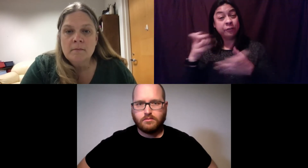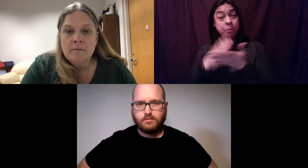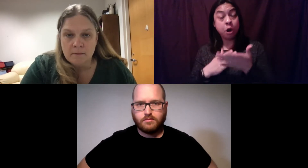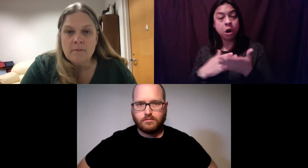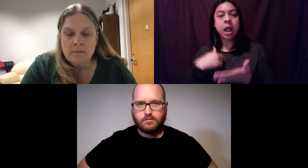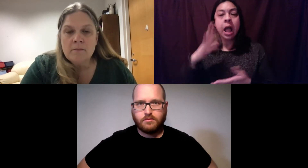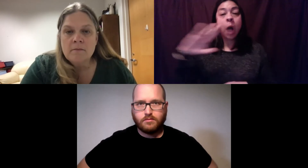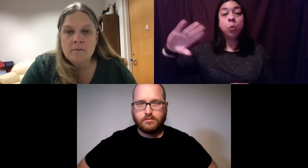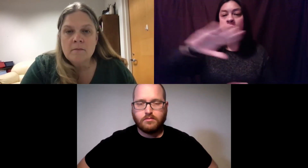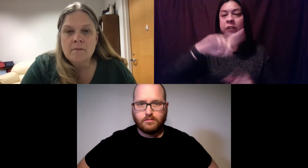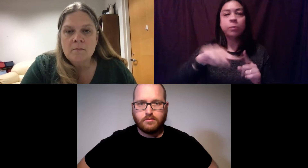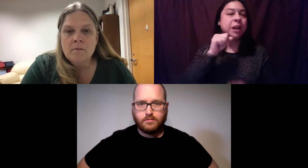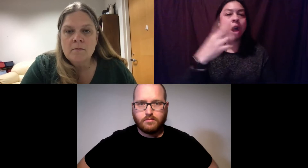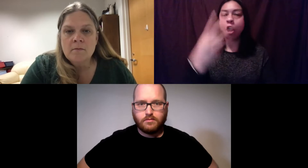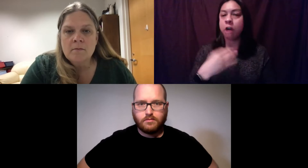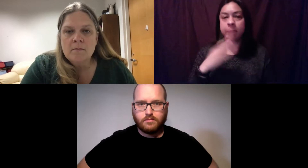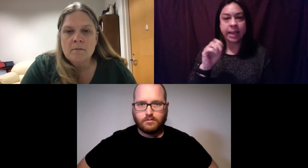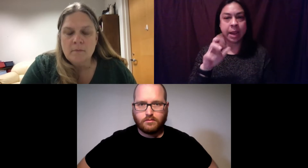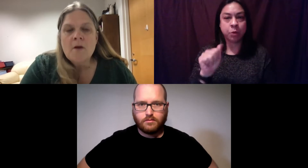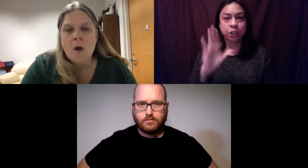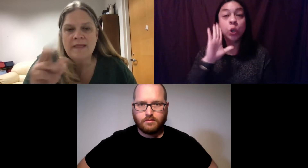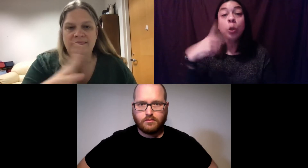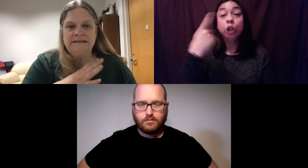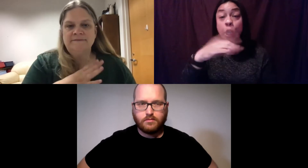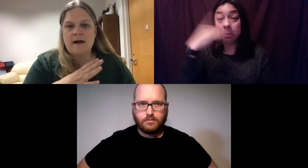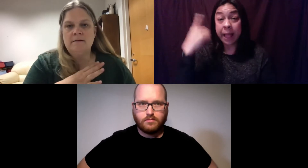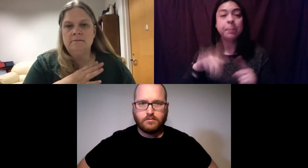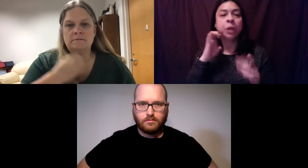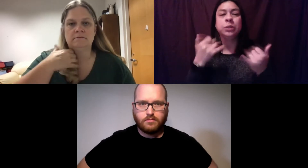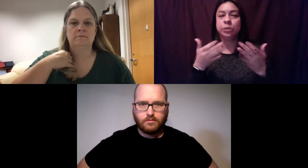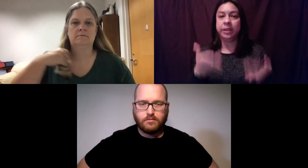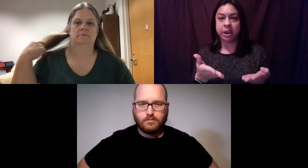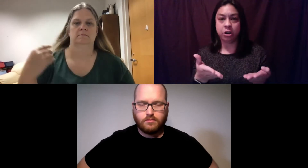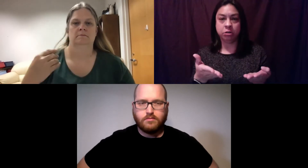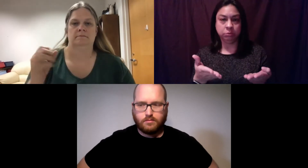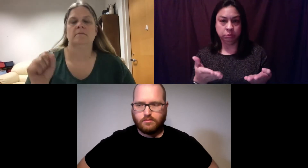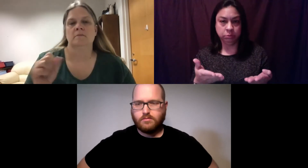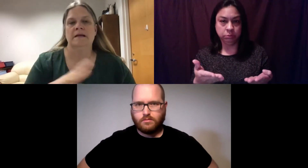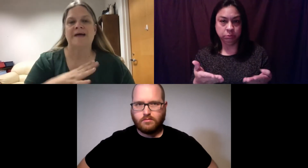off part, I will cover, but not off my camera. So it will look black, but it will still be there.